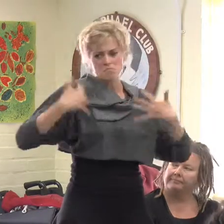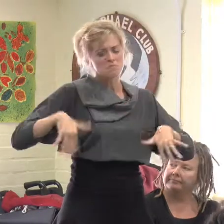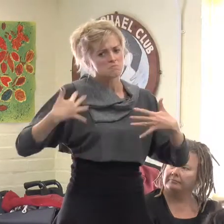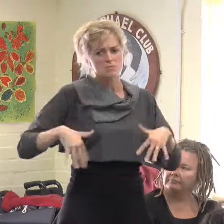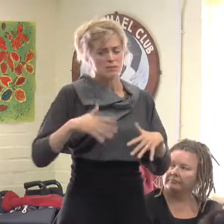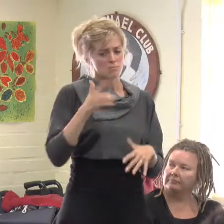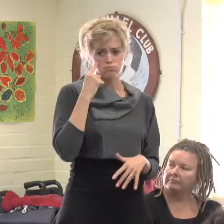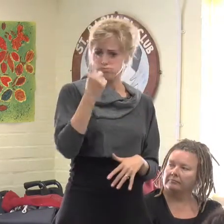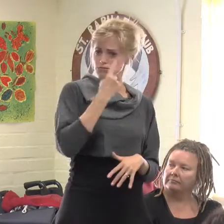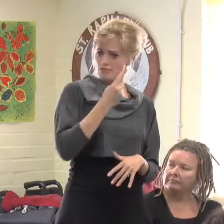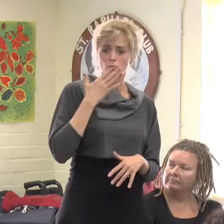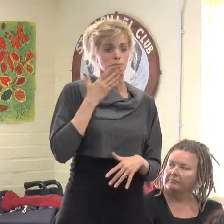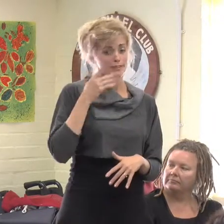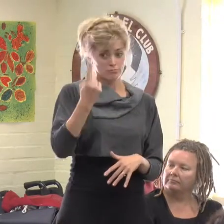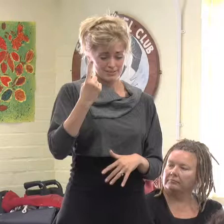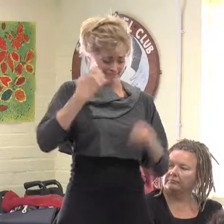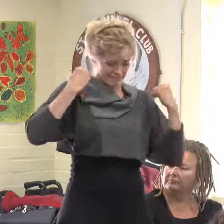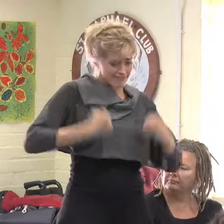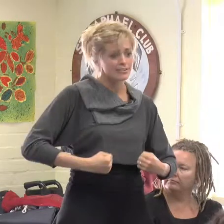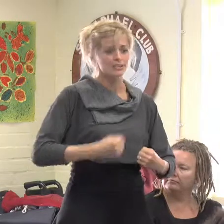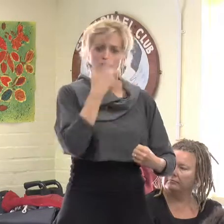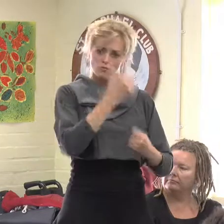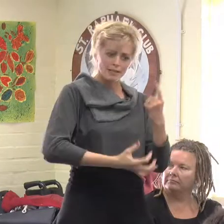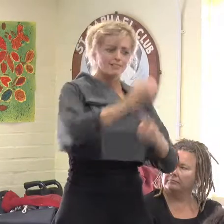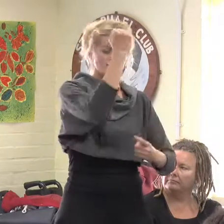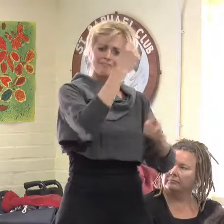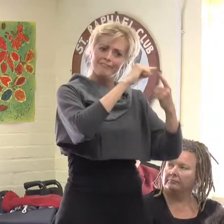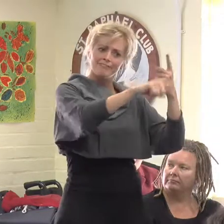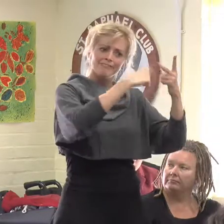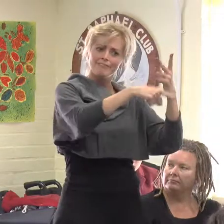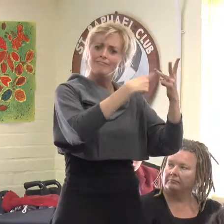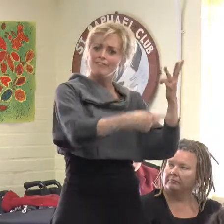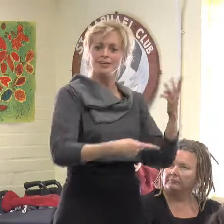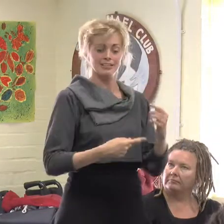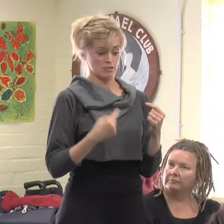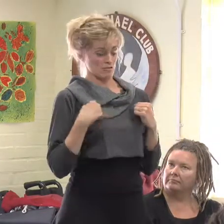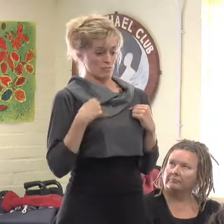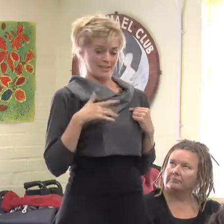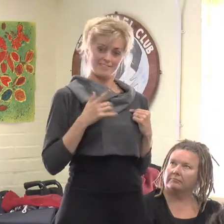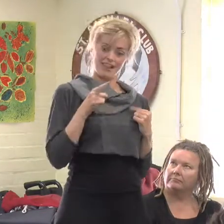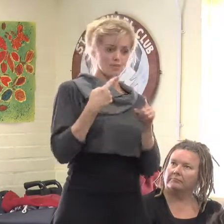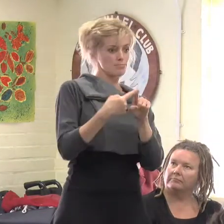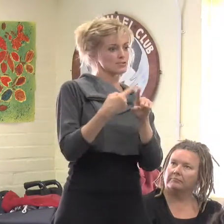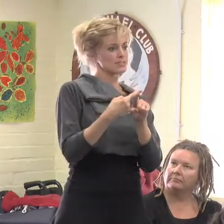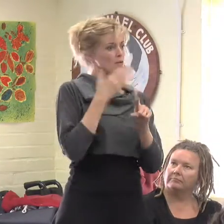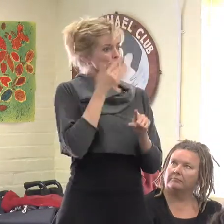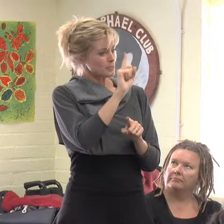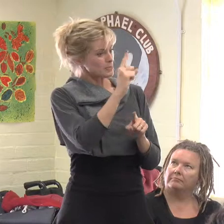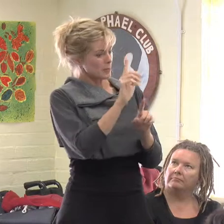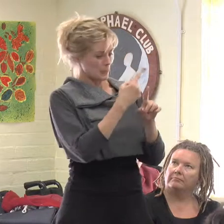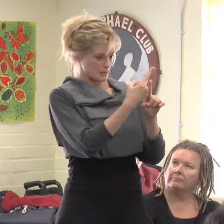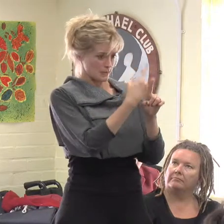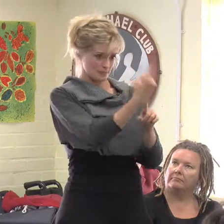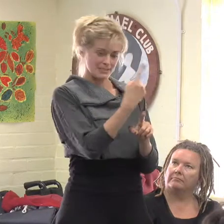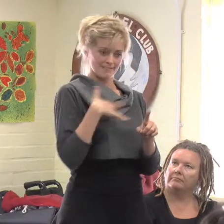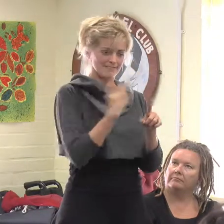you're really determined and you build support, it's amazing what you can achieve. So I think it's a message of optimism. When people are optimistic and hopeful